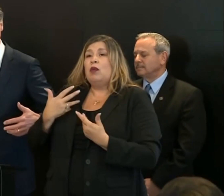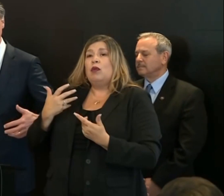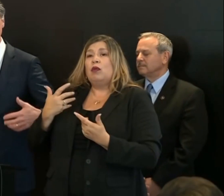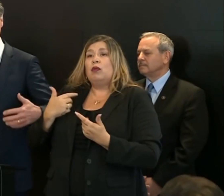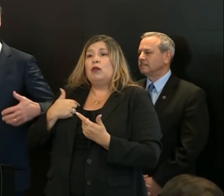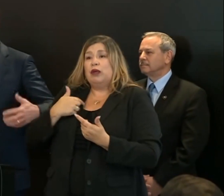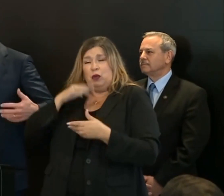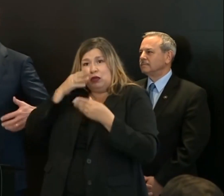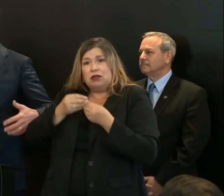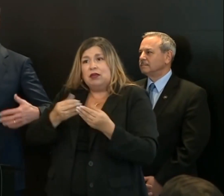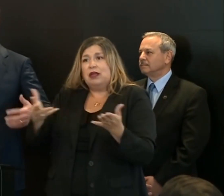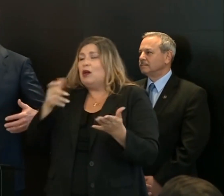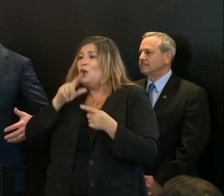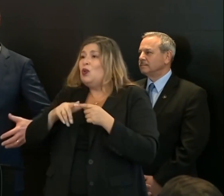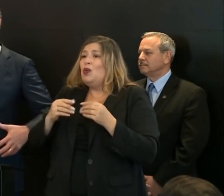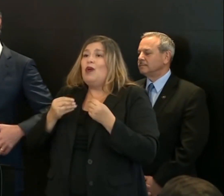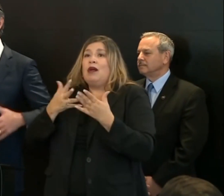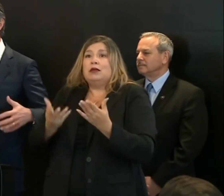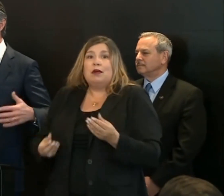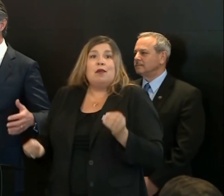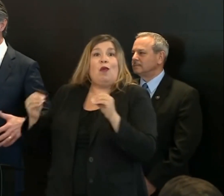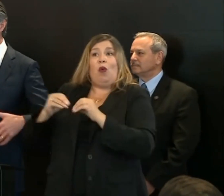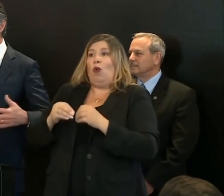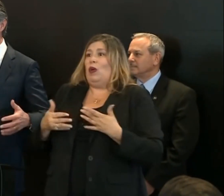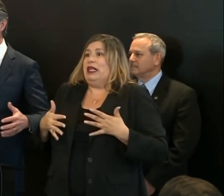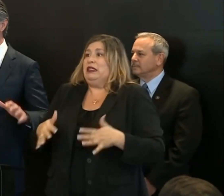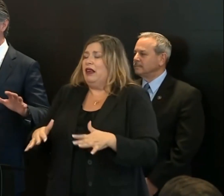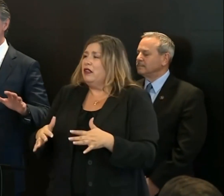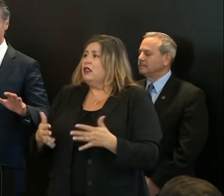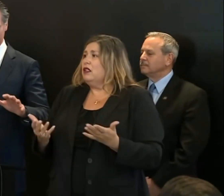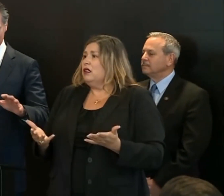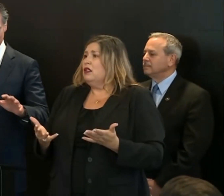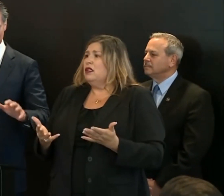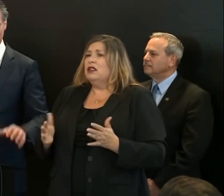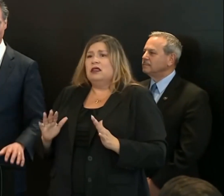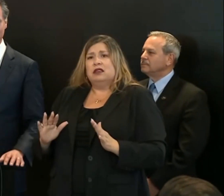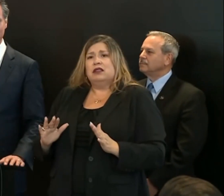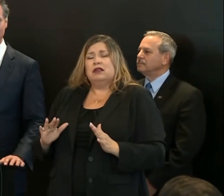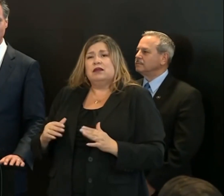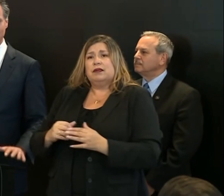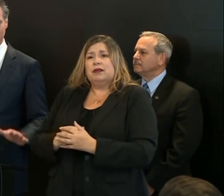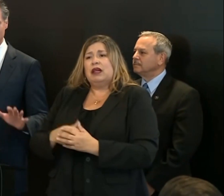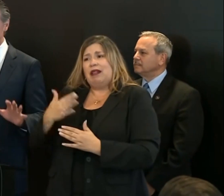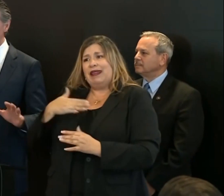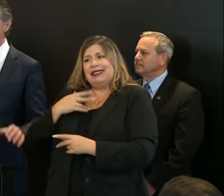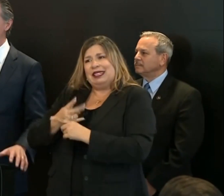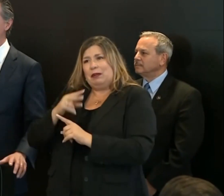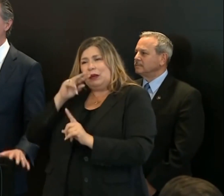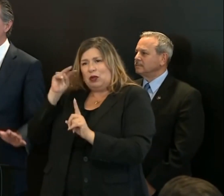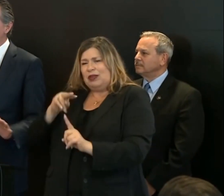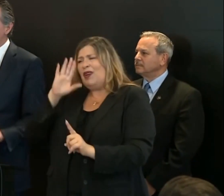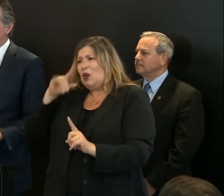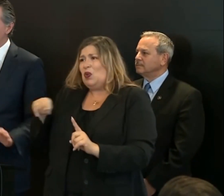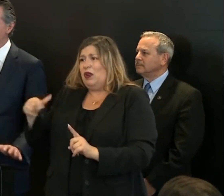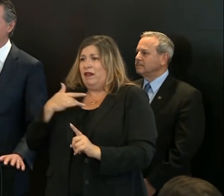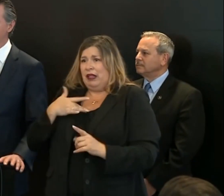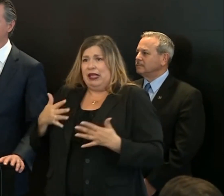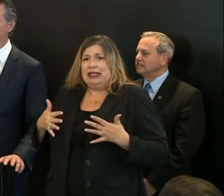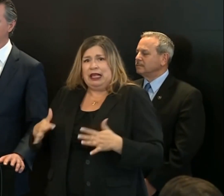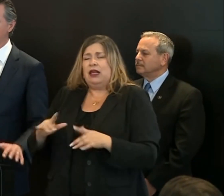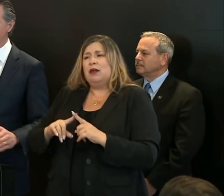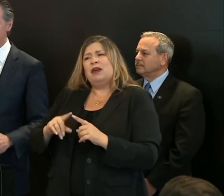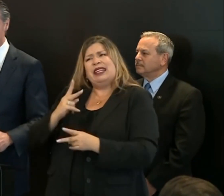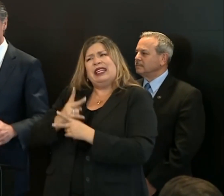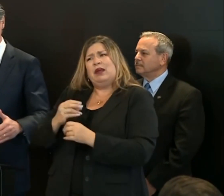overly create anxiety. And, okay, I mean, guys, let's put this in perspective. I know there's deep anxiety, but let's put it in